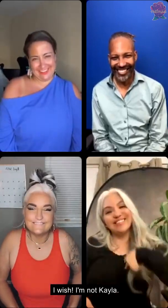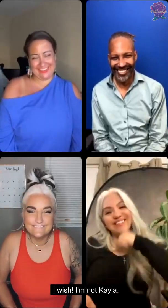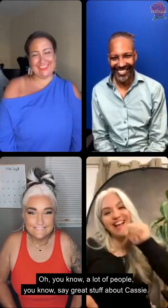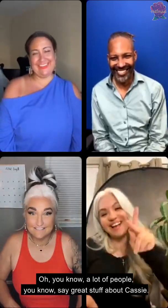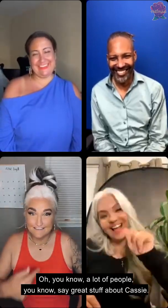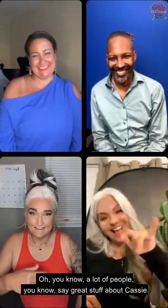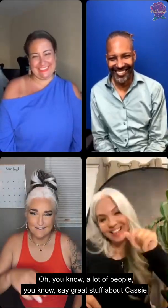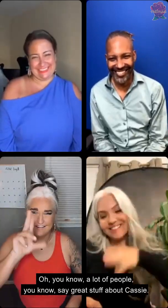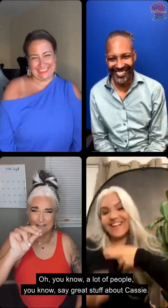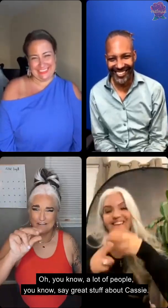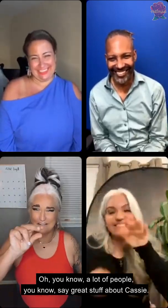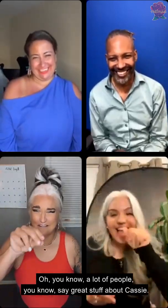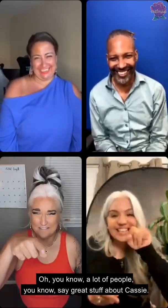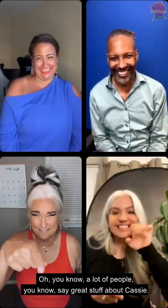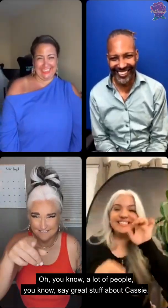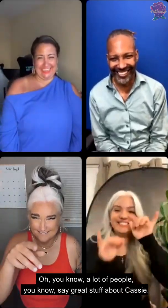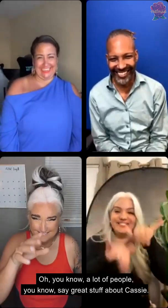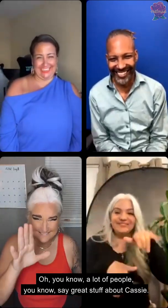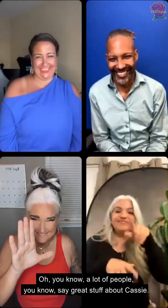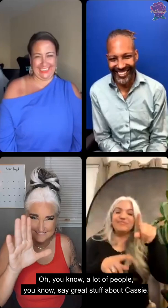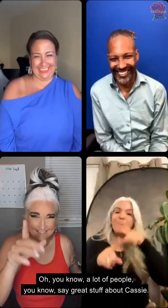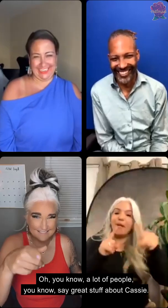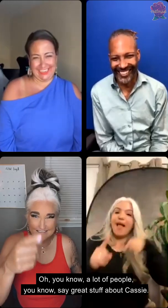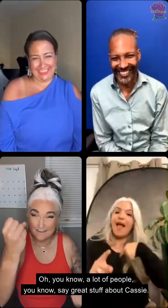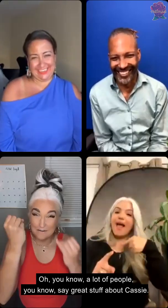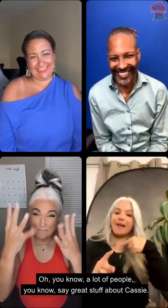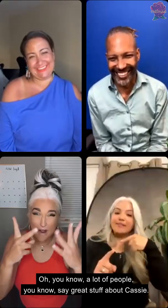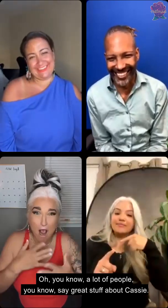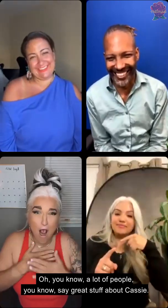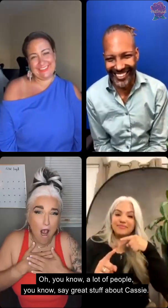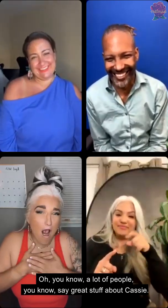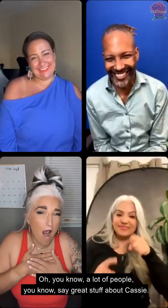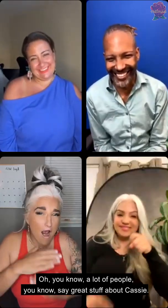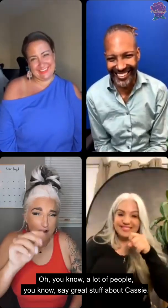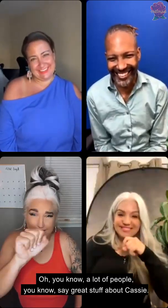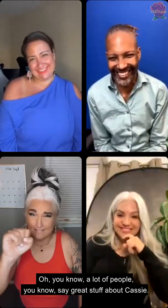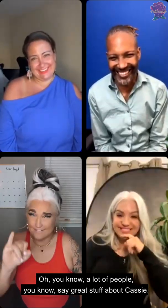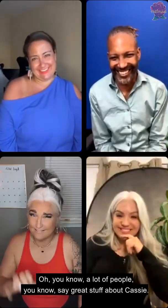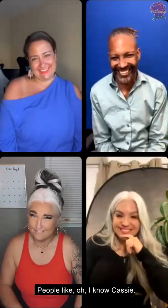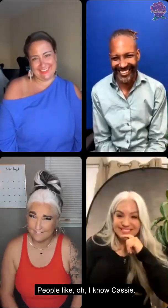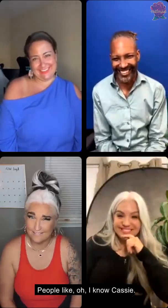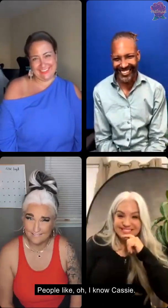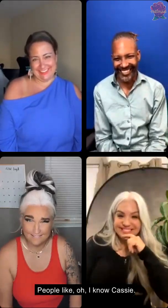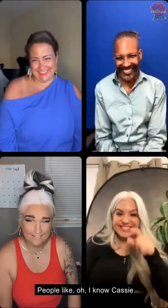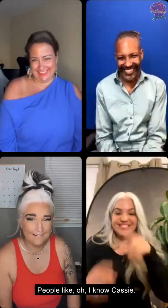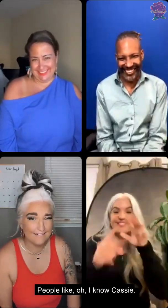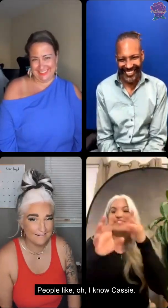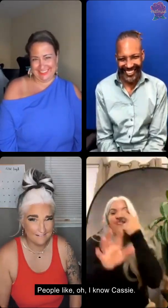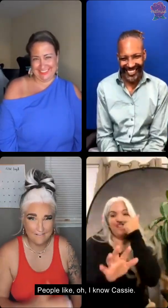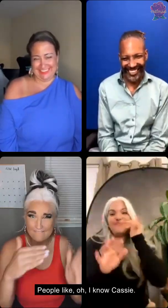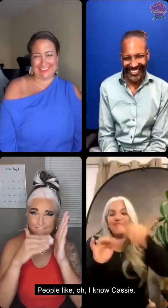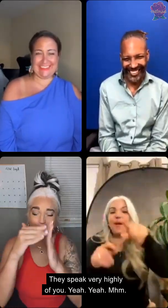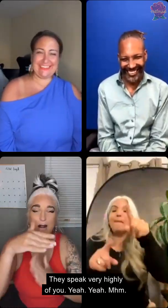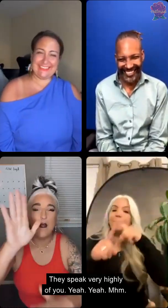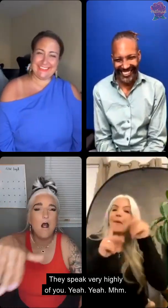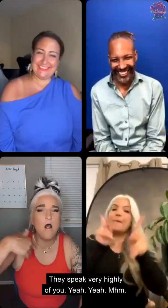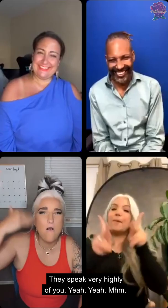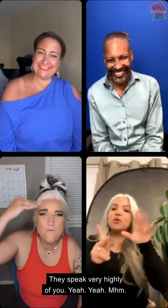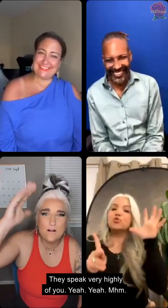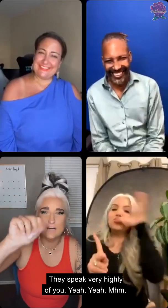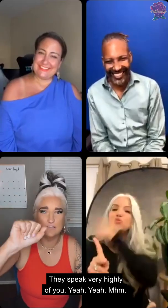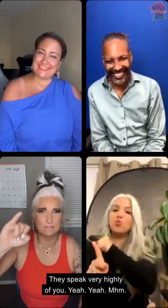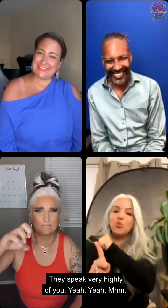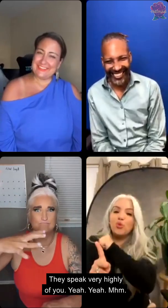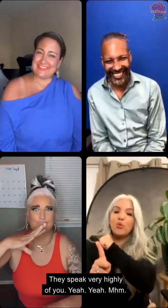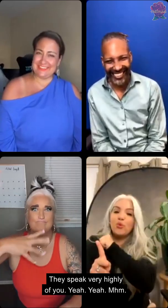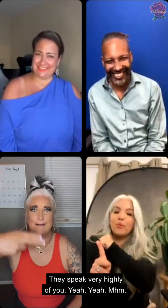not Kayla. Oh. A lot of people, say great stuff about Cassie. People are like, oh, I know Cassie.